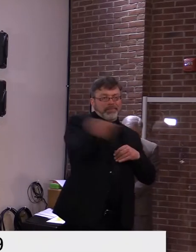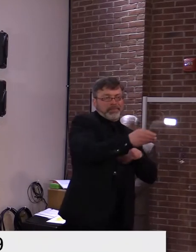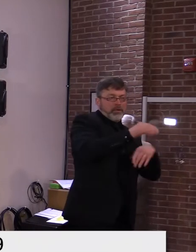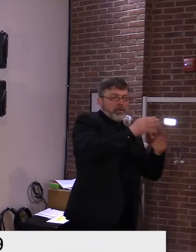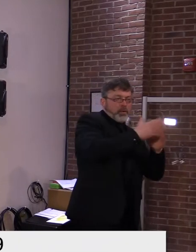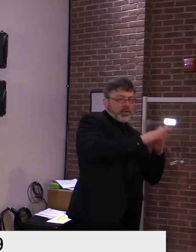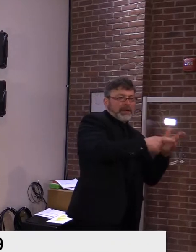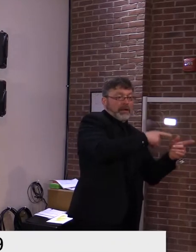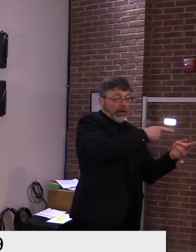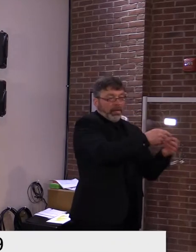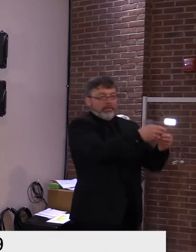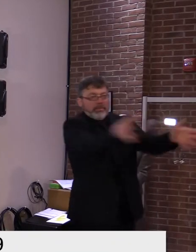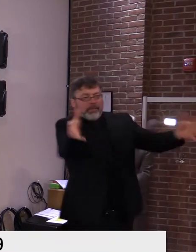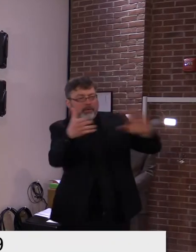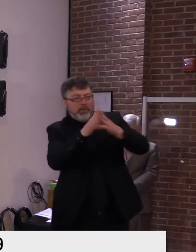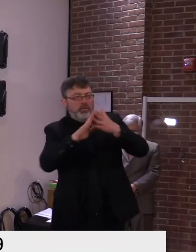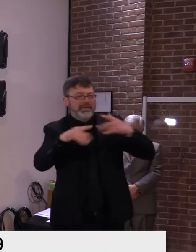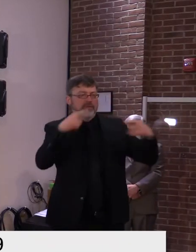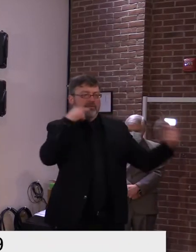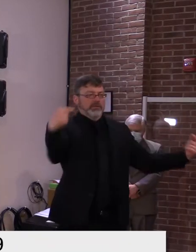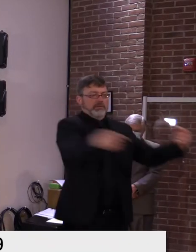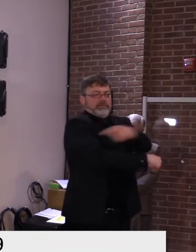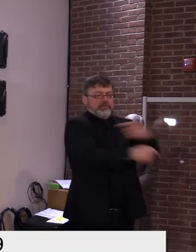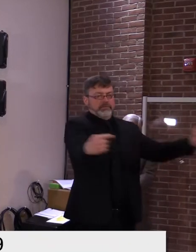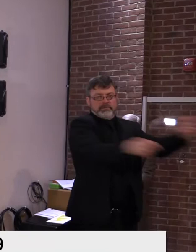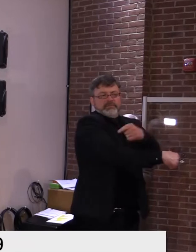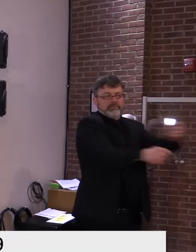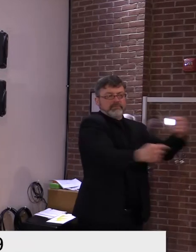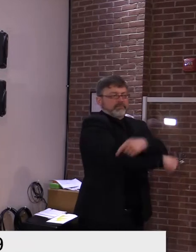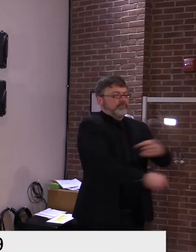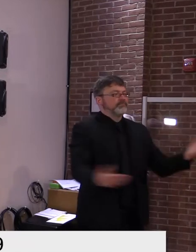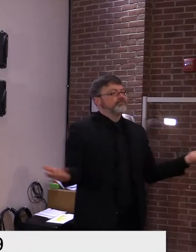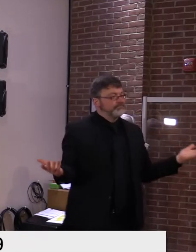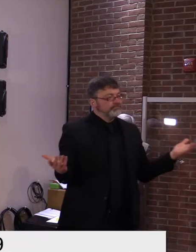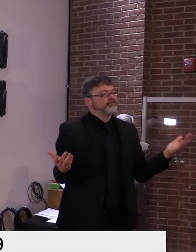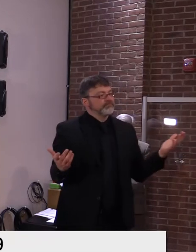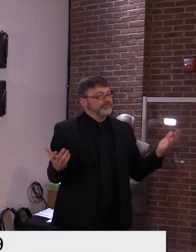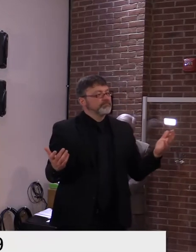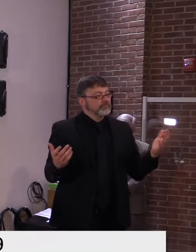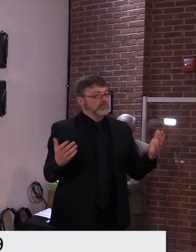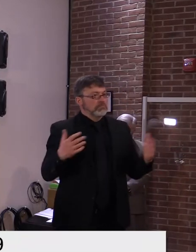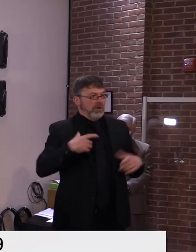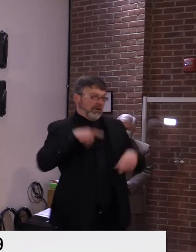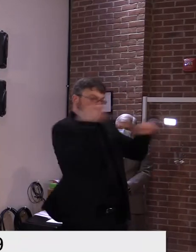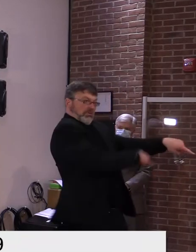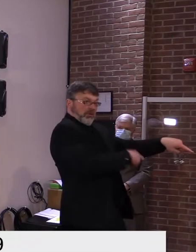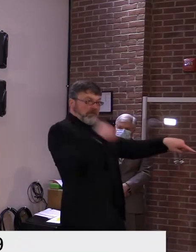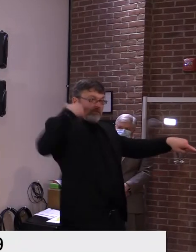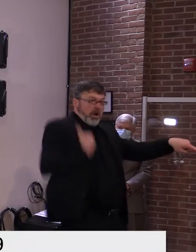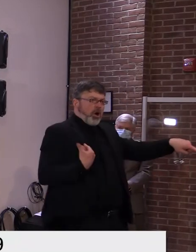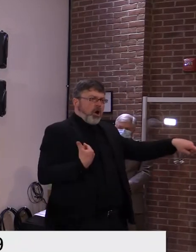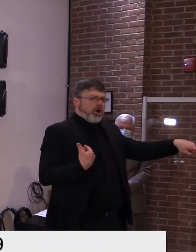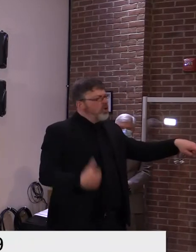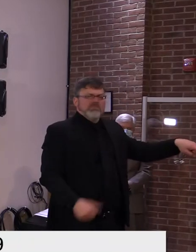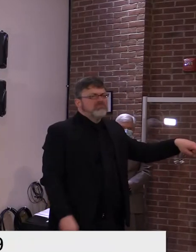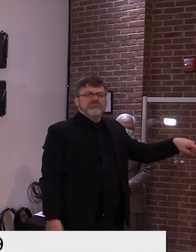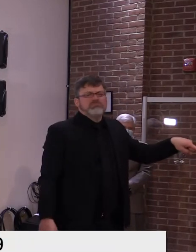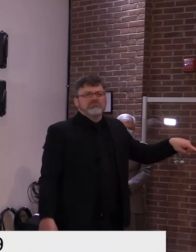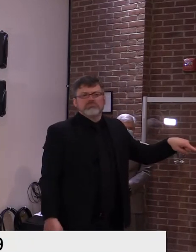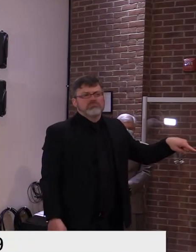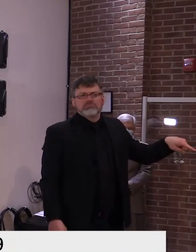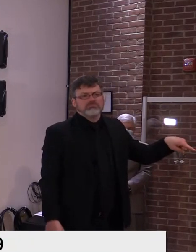So I wouldn't look at it as a specifically college-related phenomenon in total because that doesn't account for all of the